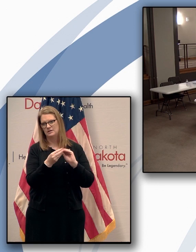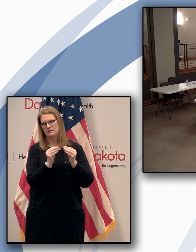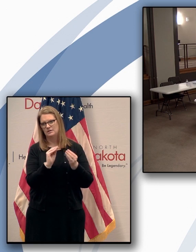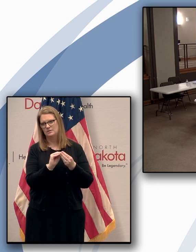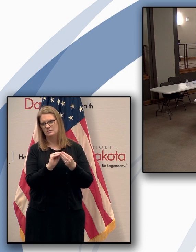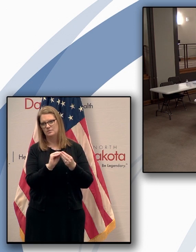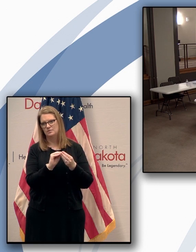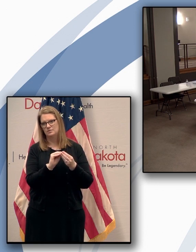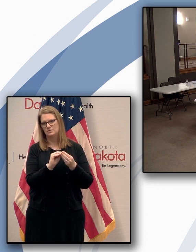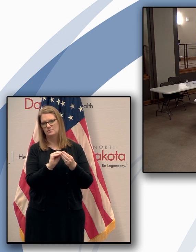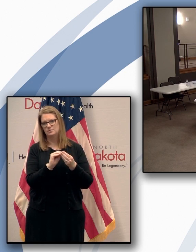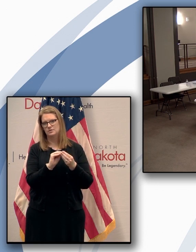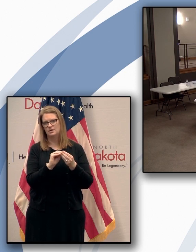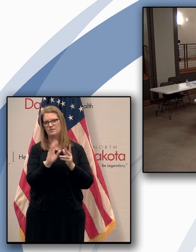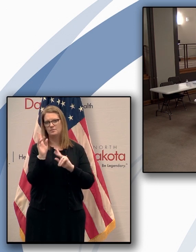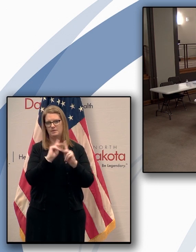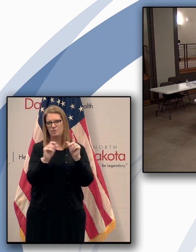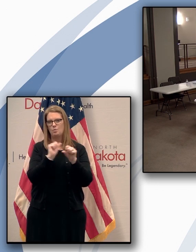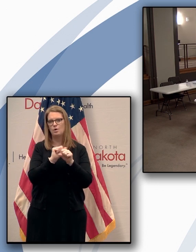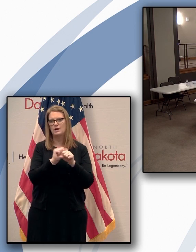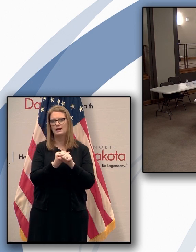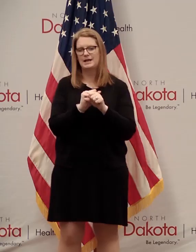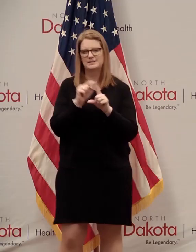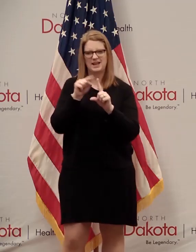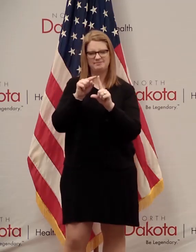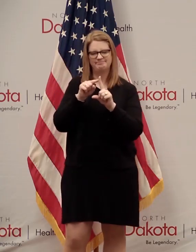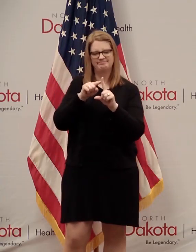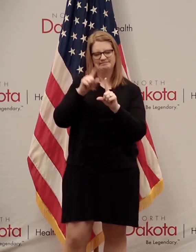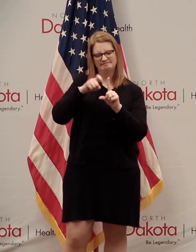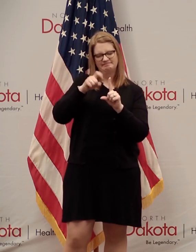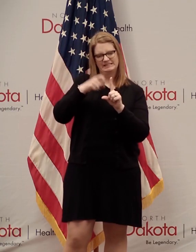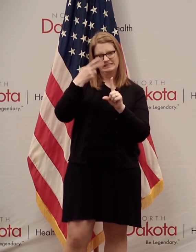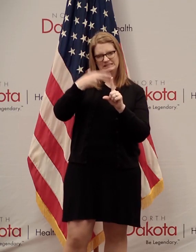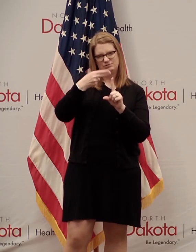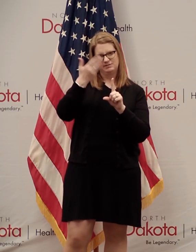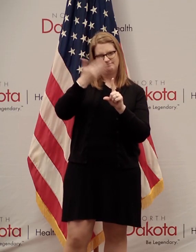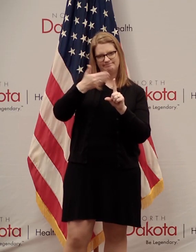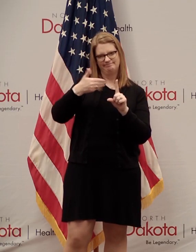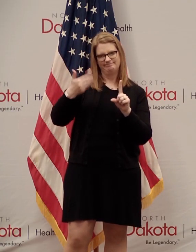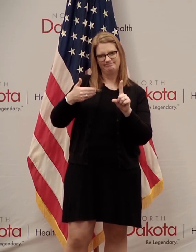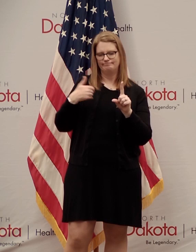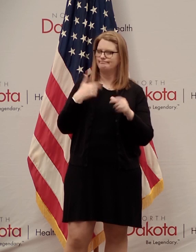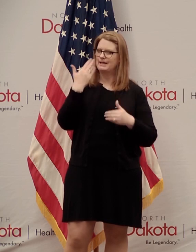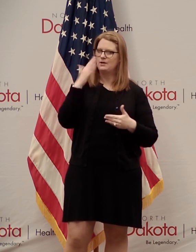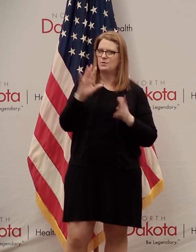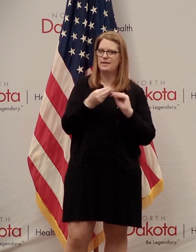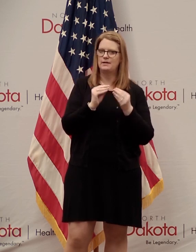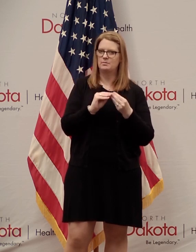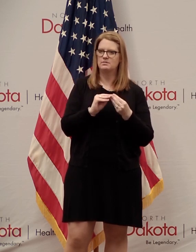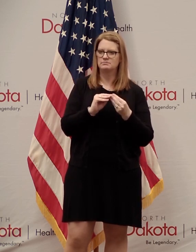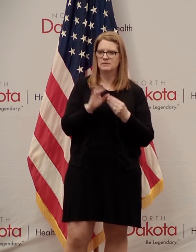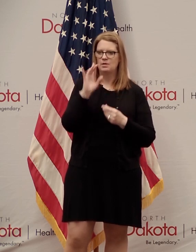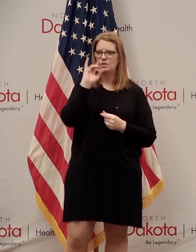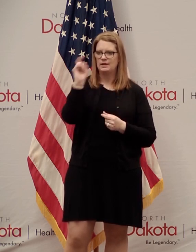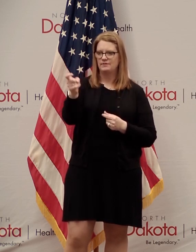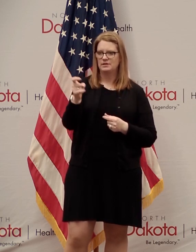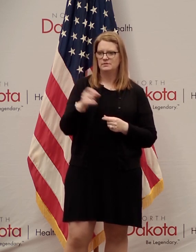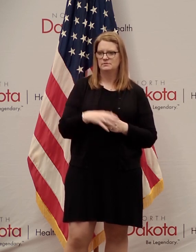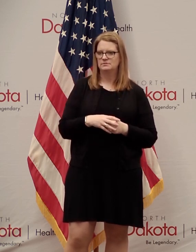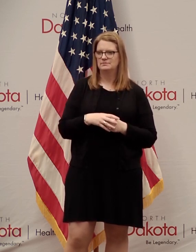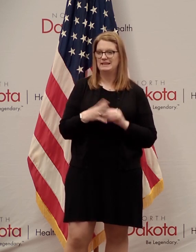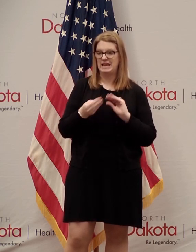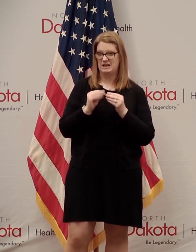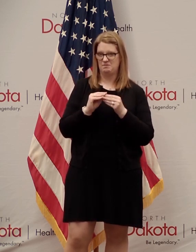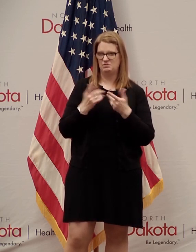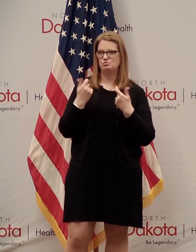as contract tracers? I don't have that number, but I'll get it for you, because we're trying to ramp that number up,